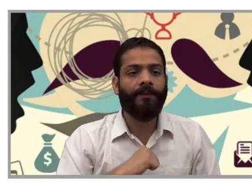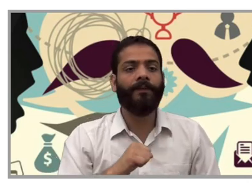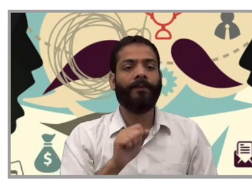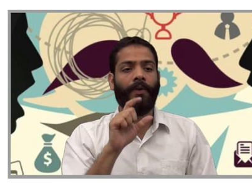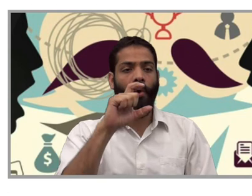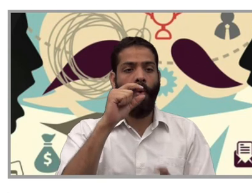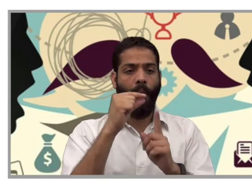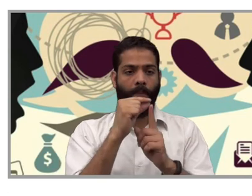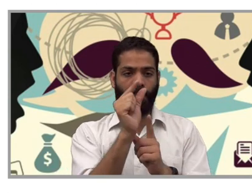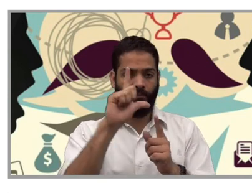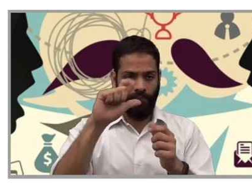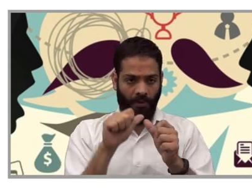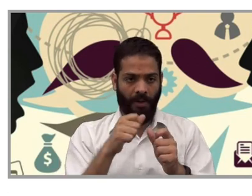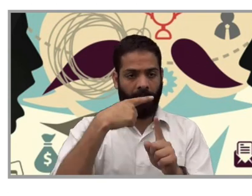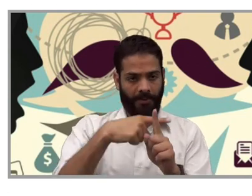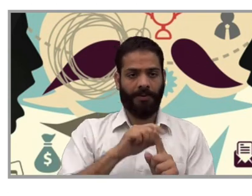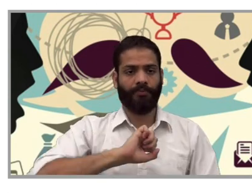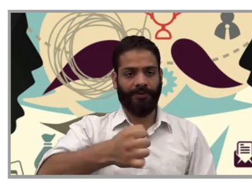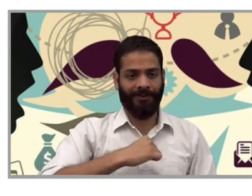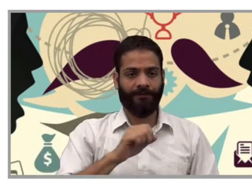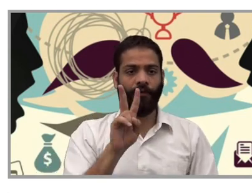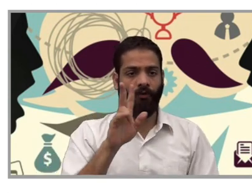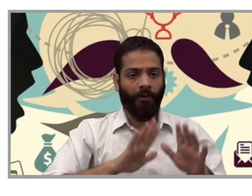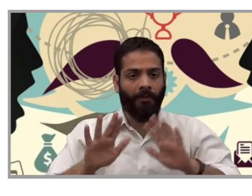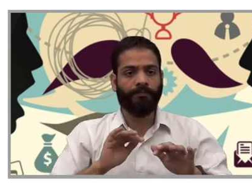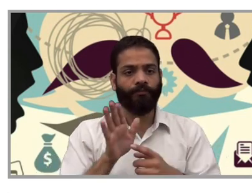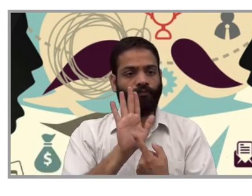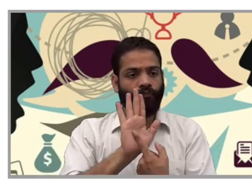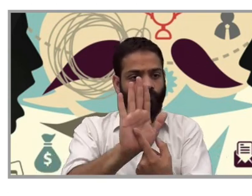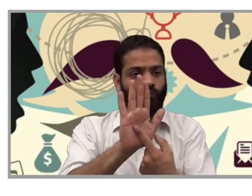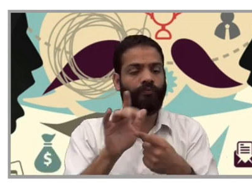inherent possession are not articulated in the sentence.